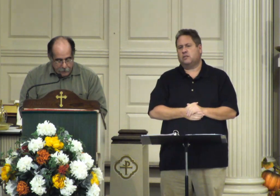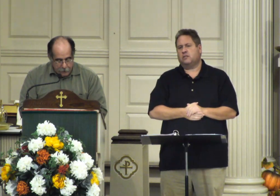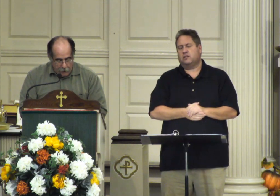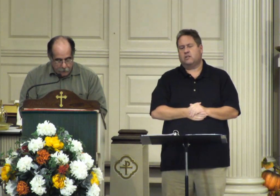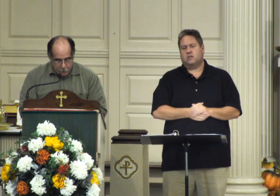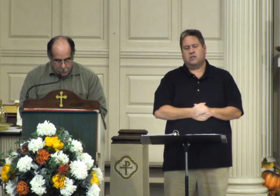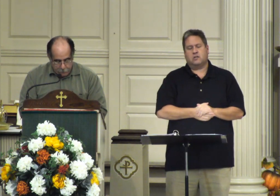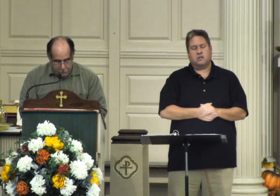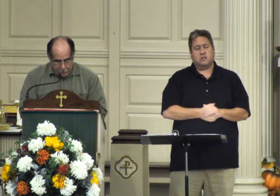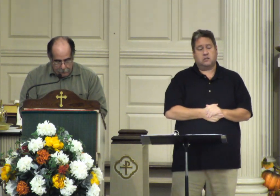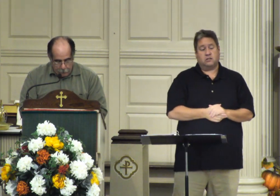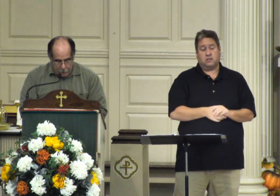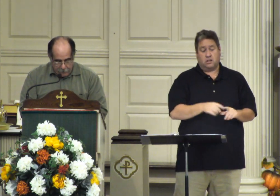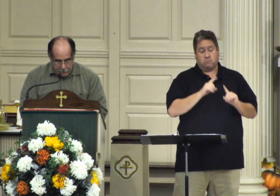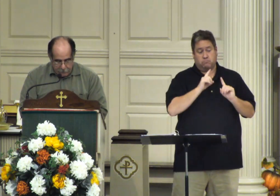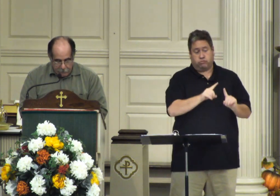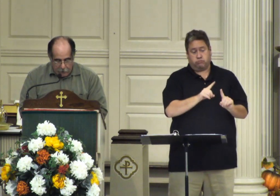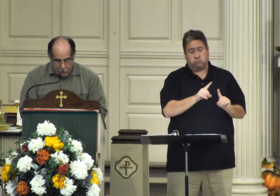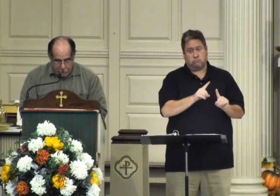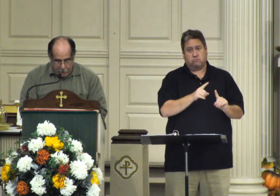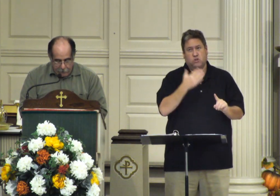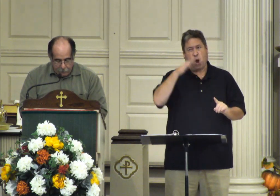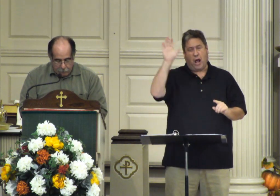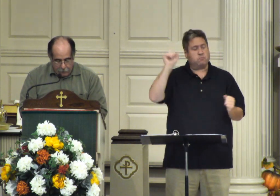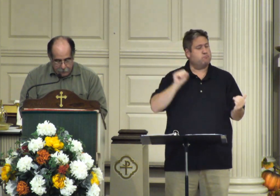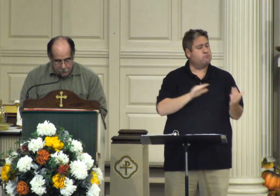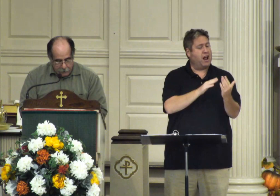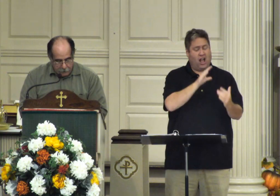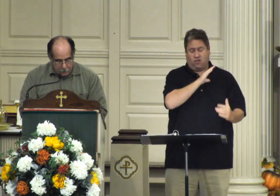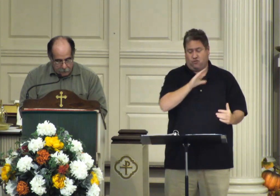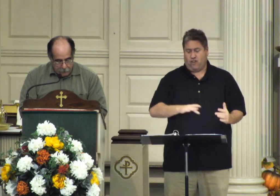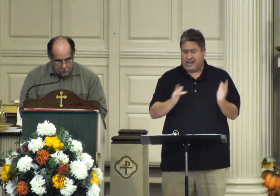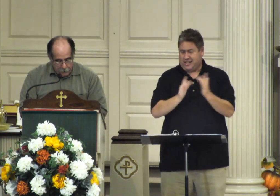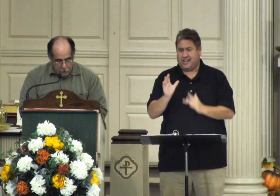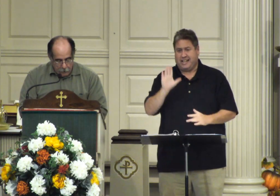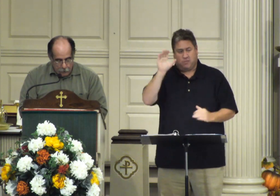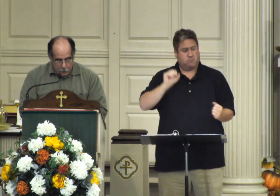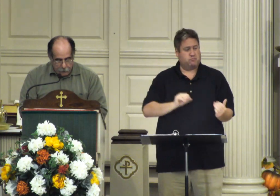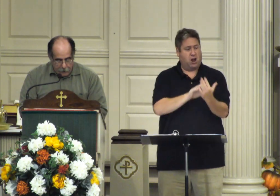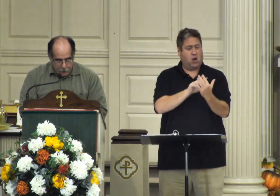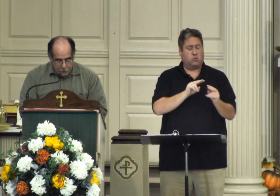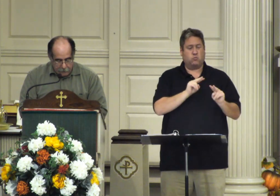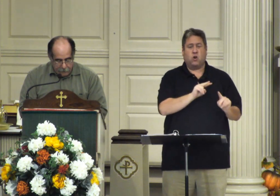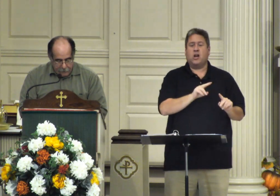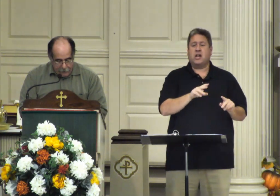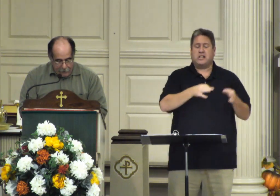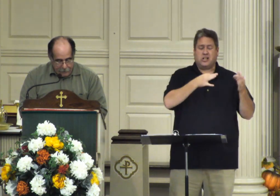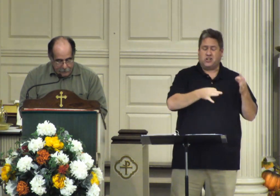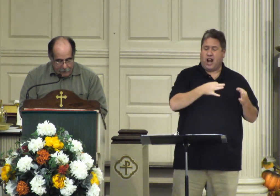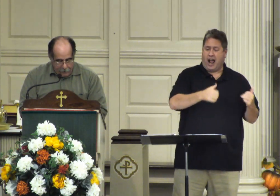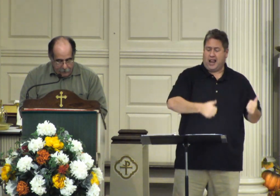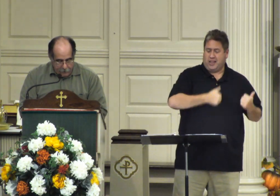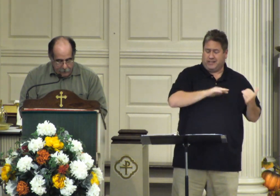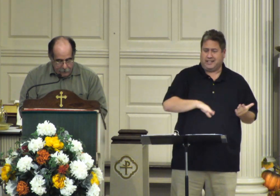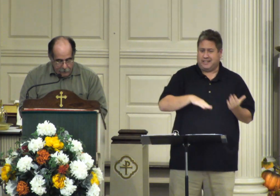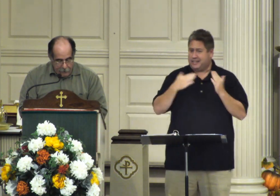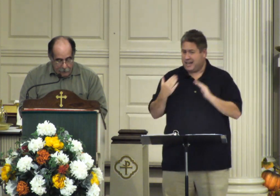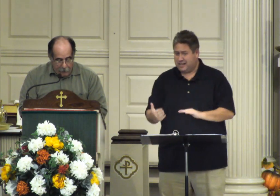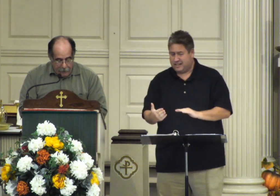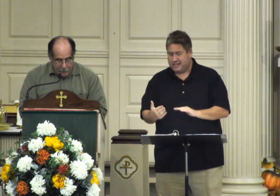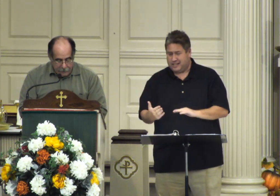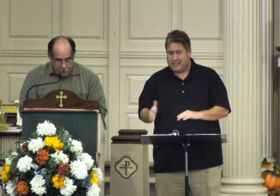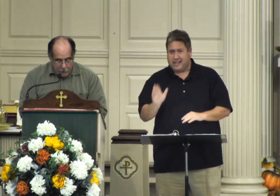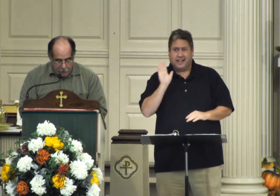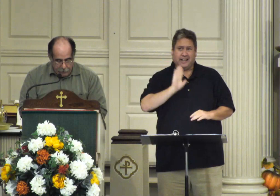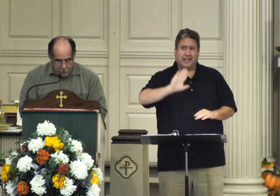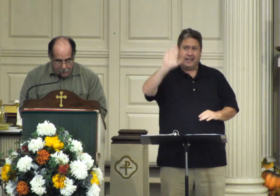I charge you in the presence of God and of Christ Jesus, who will judge the living and the dead, and